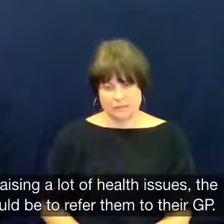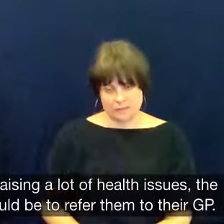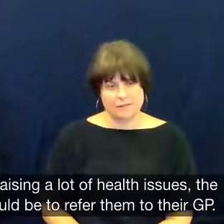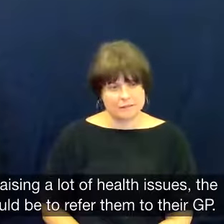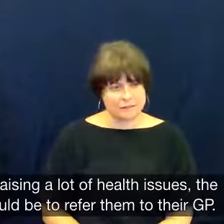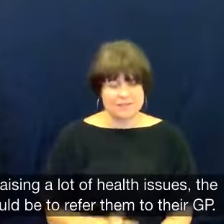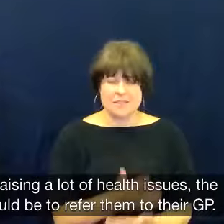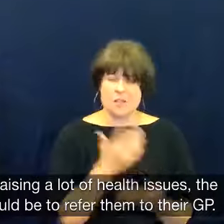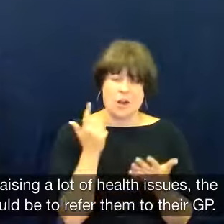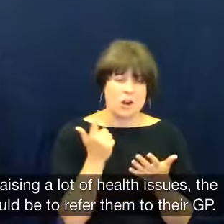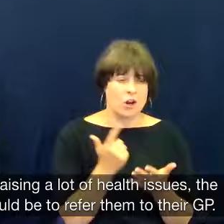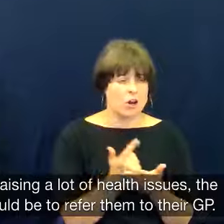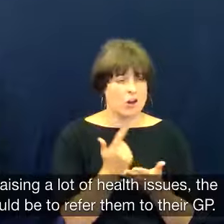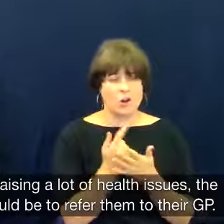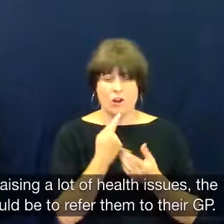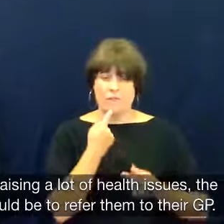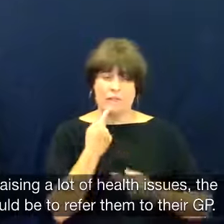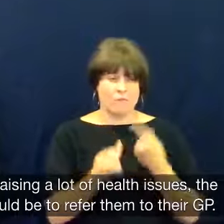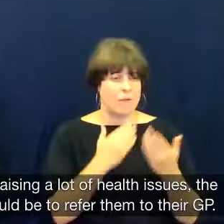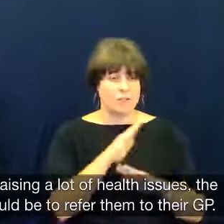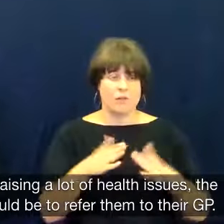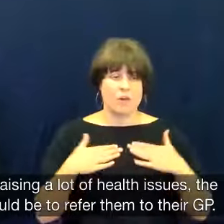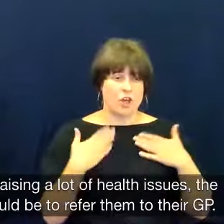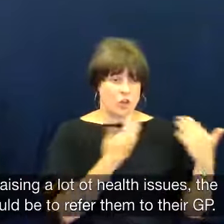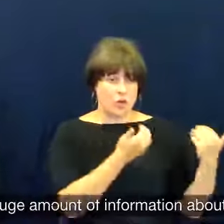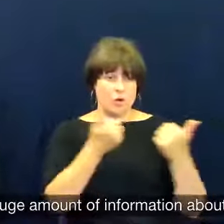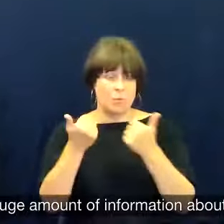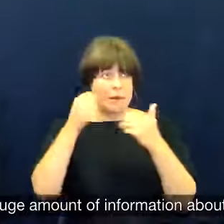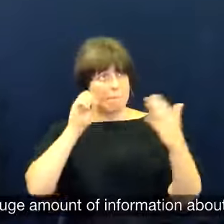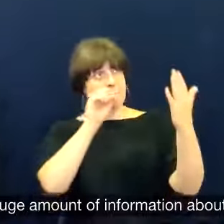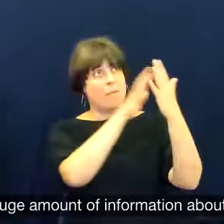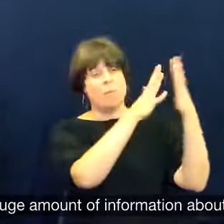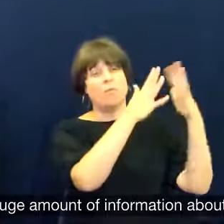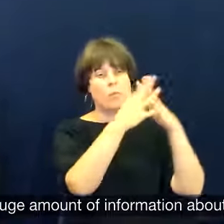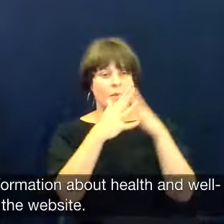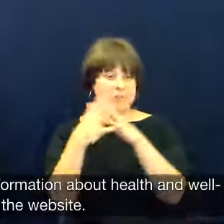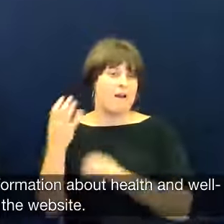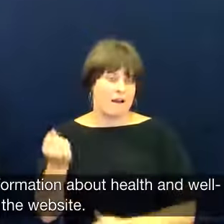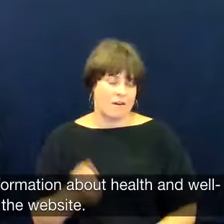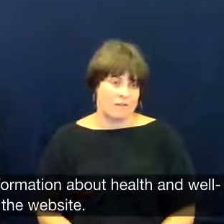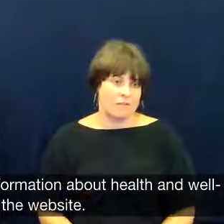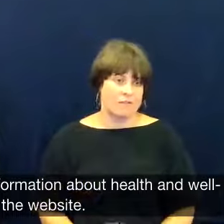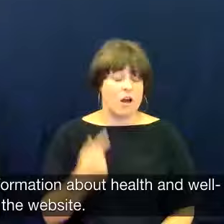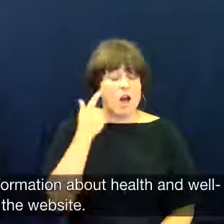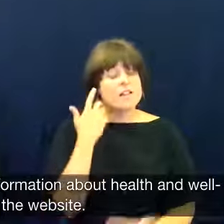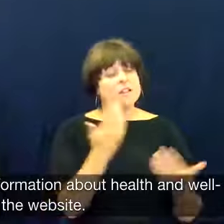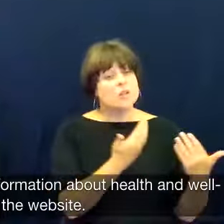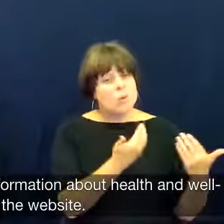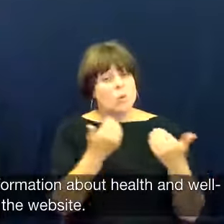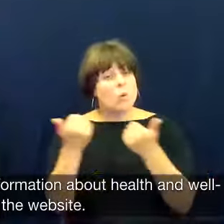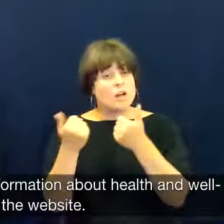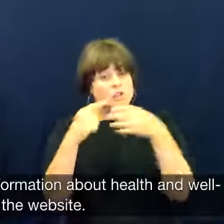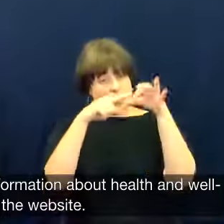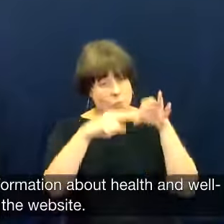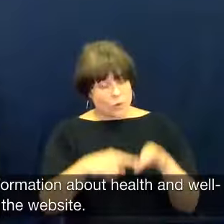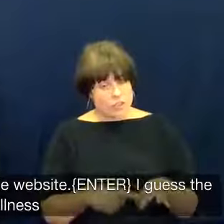huge amount of information about health and wellbeing on the website. I guess the wellness questionnaire